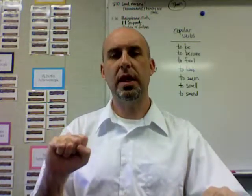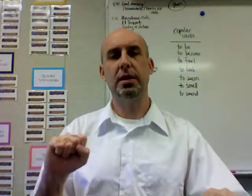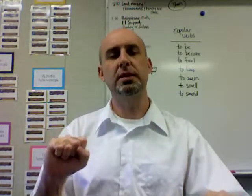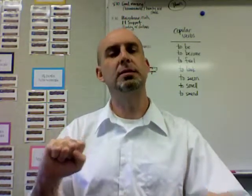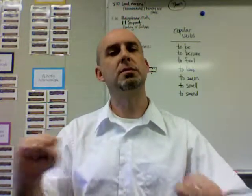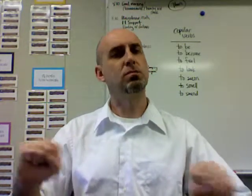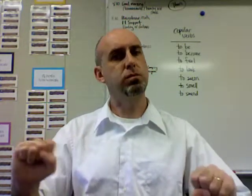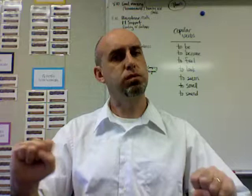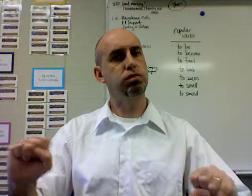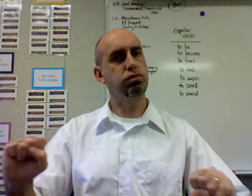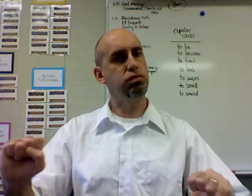It